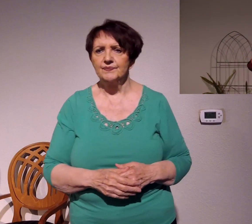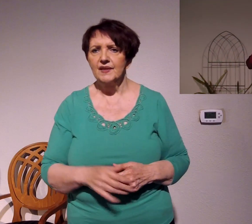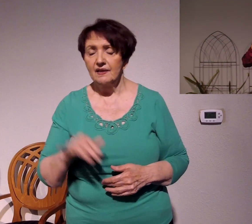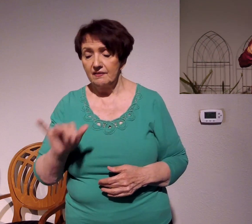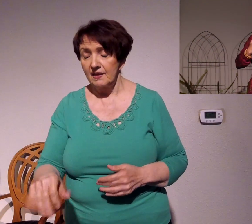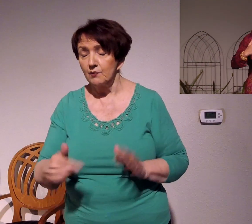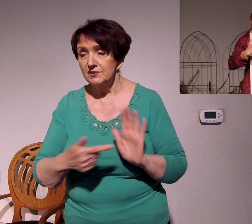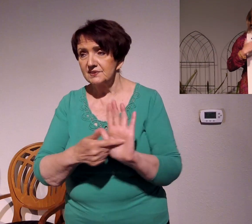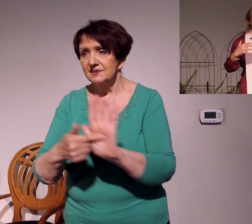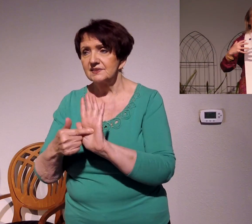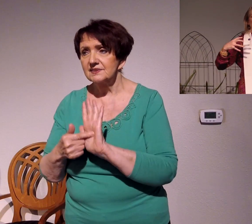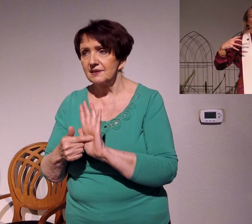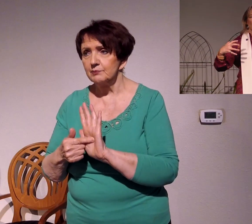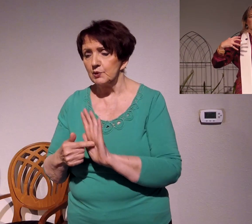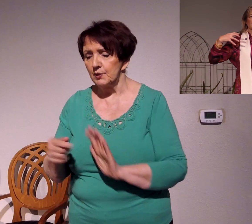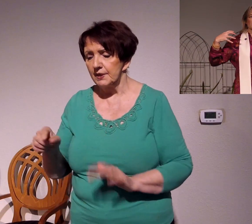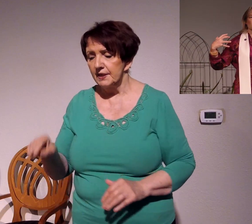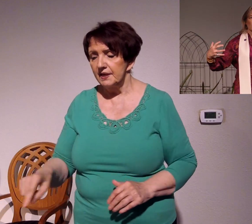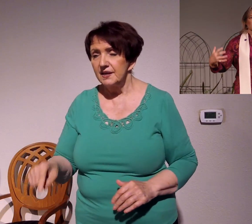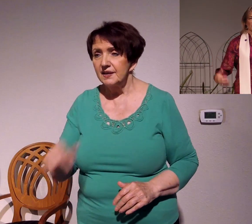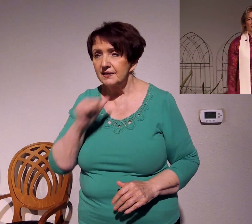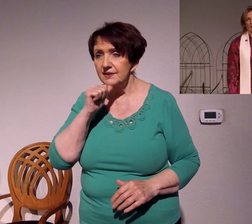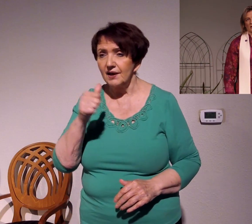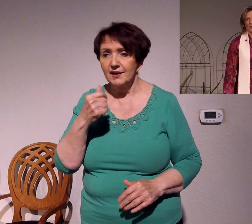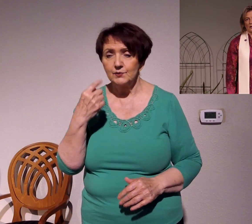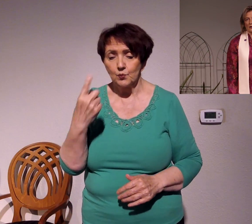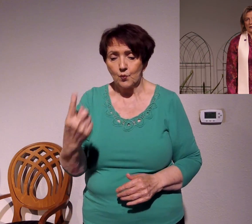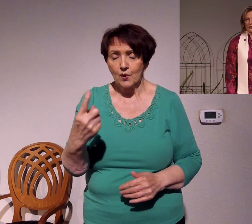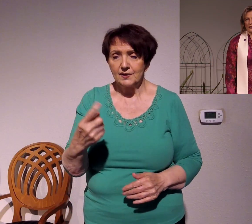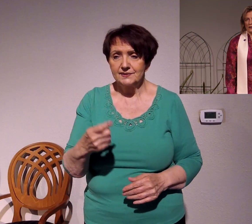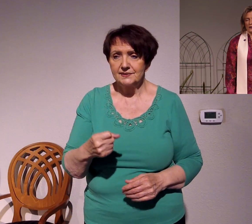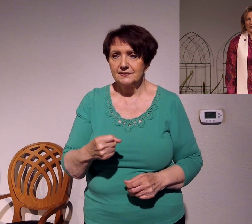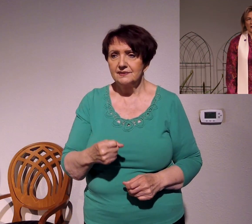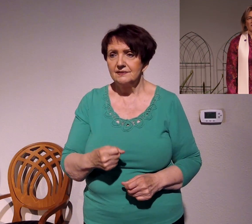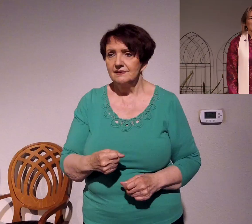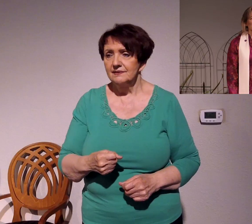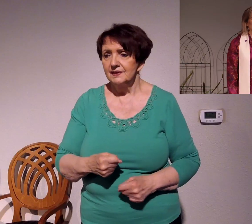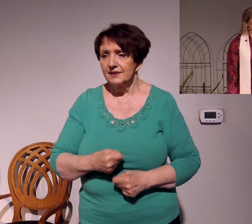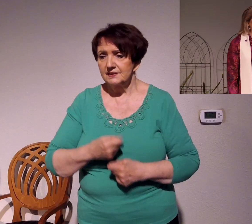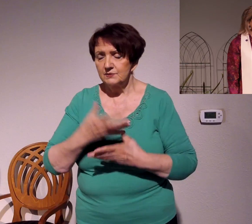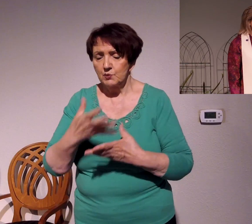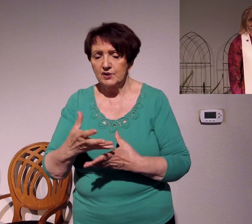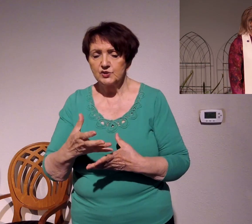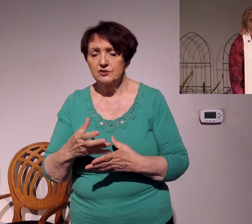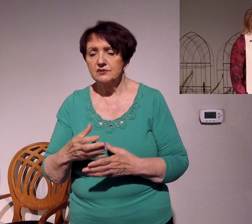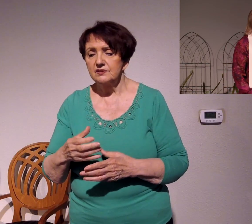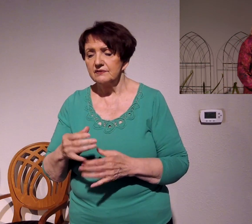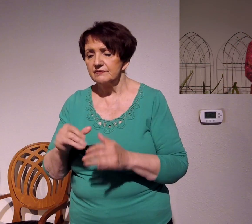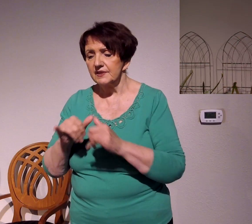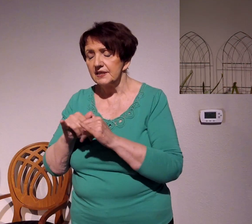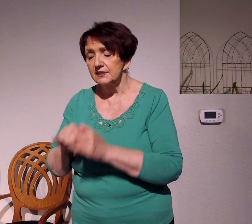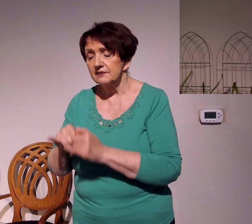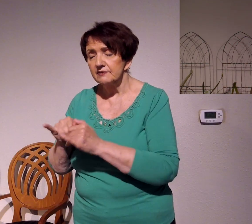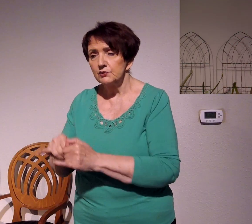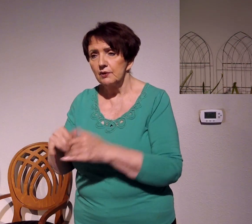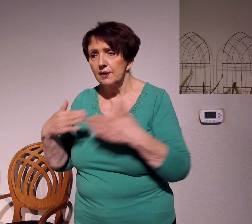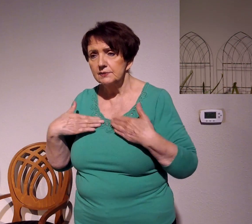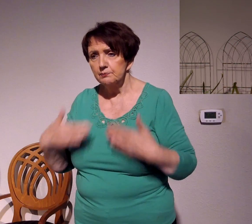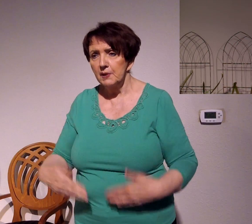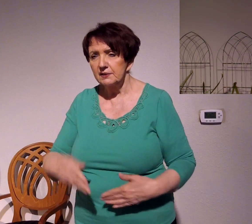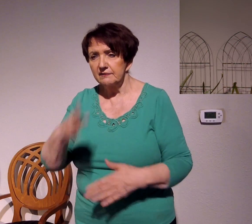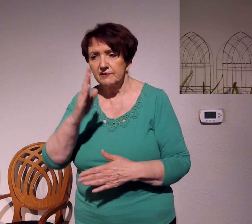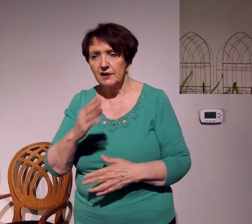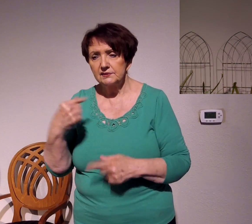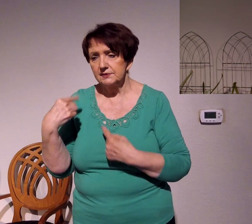example because he hadn't had one expression of the individualized body of God in